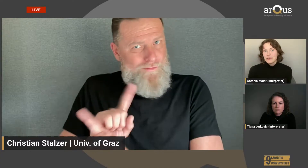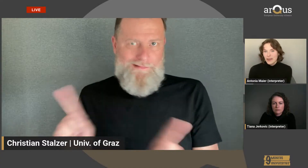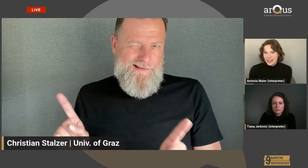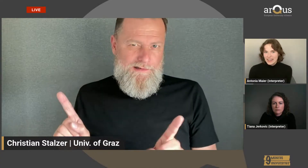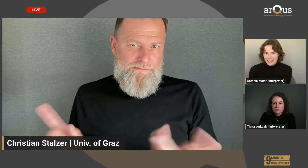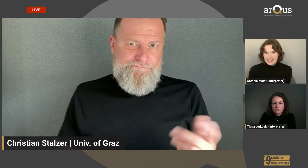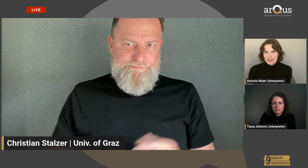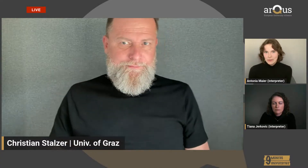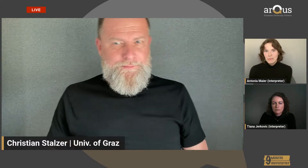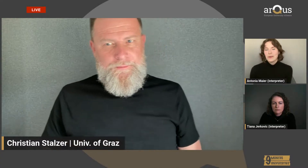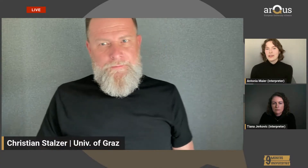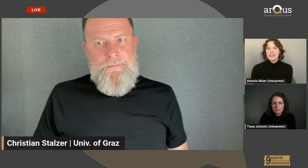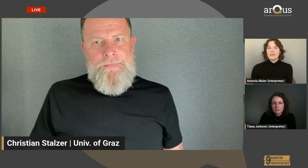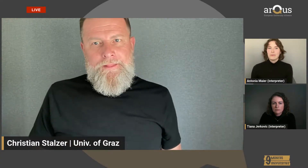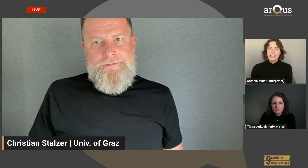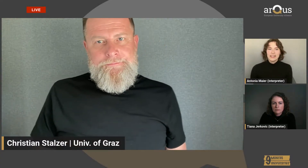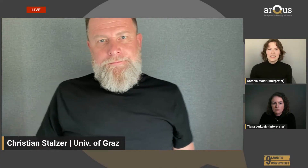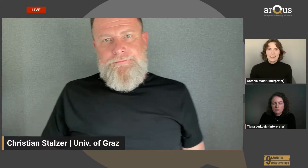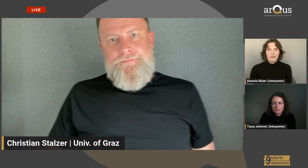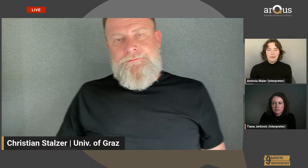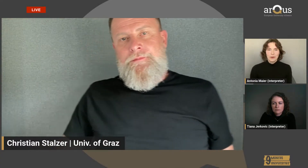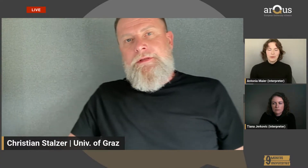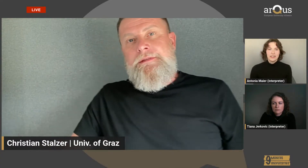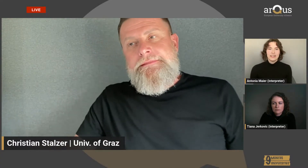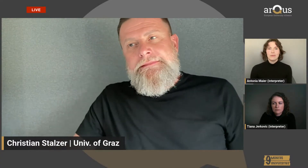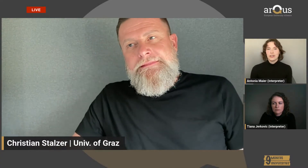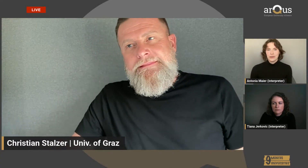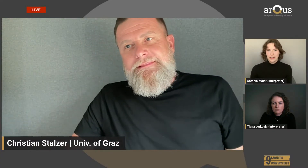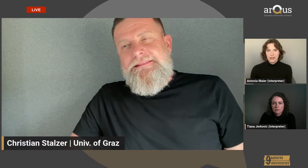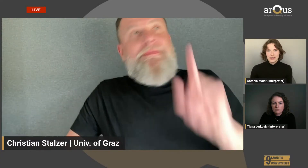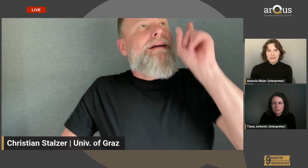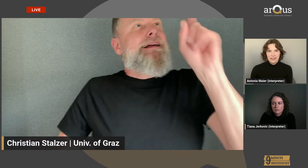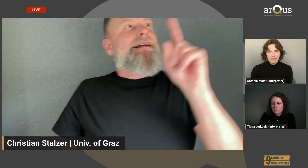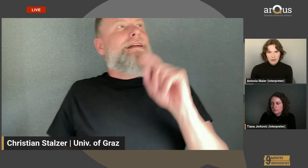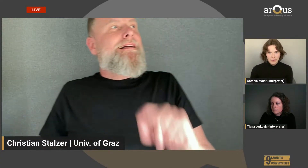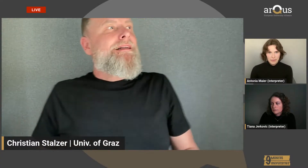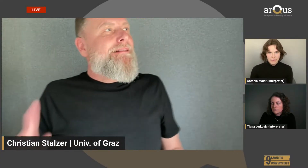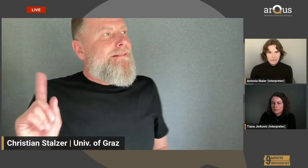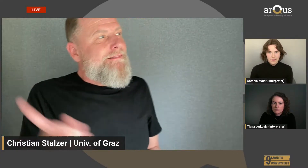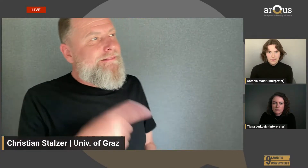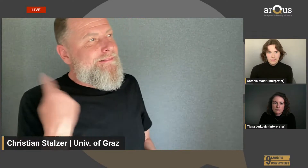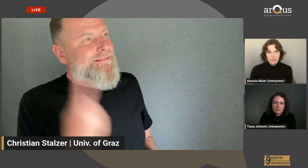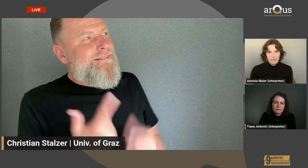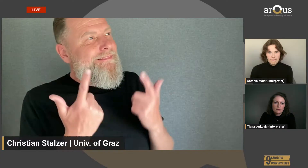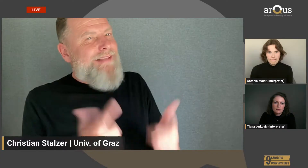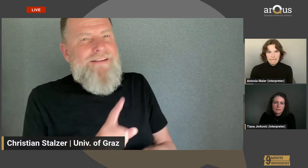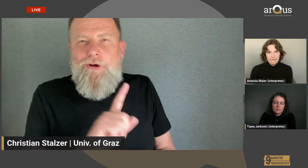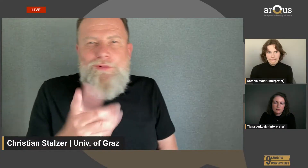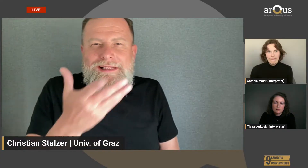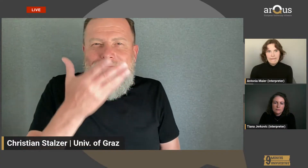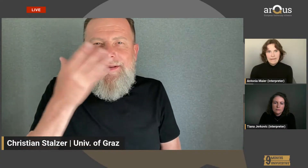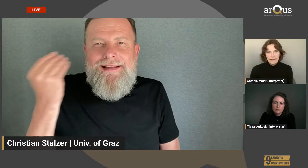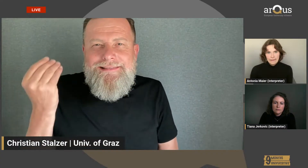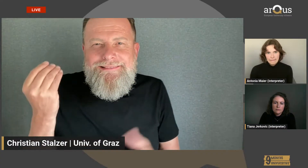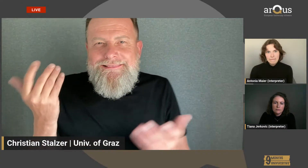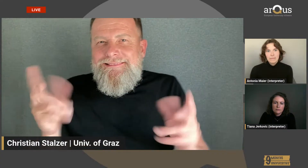want to fight against, because we as the deaf community, we should not give up.